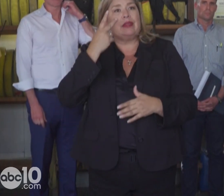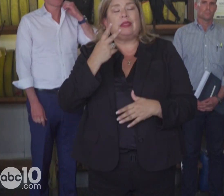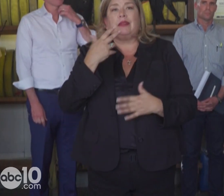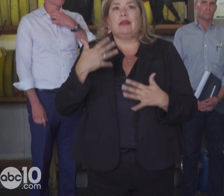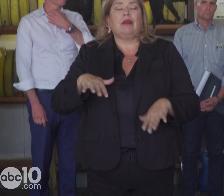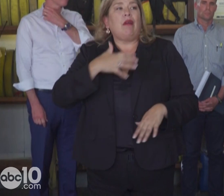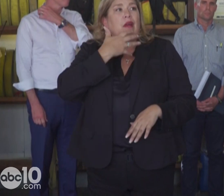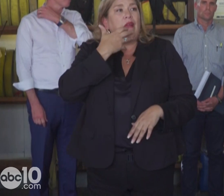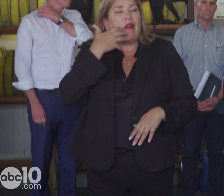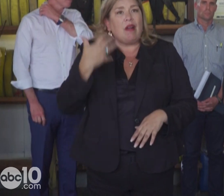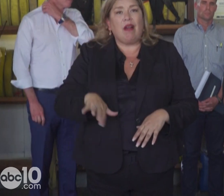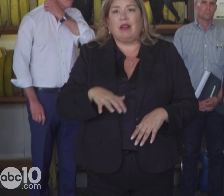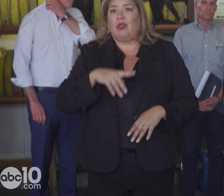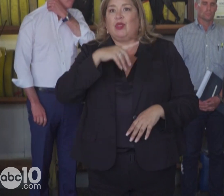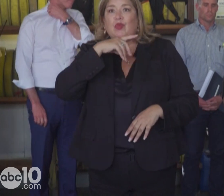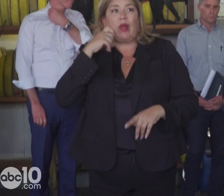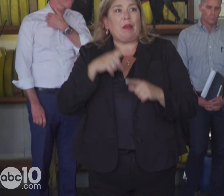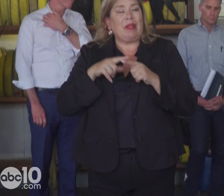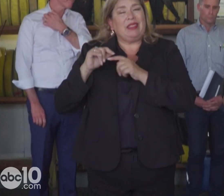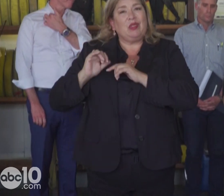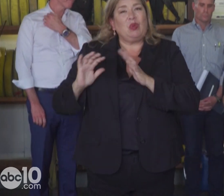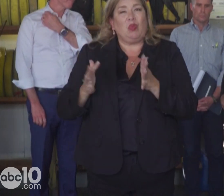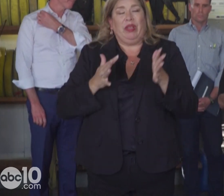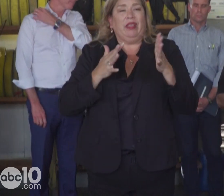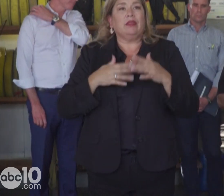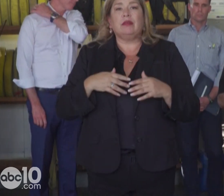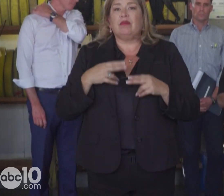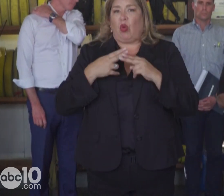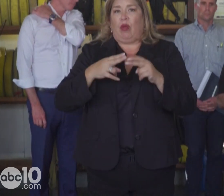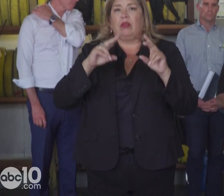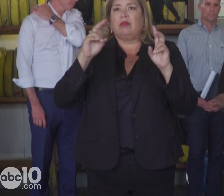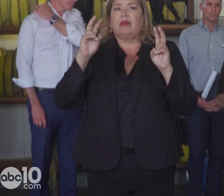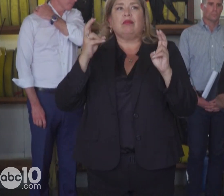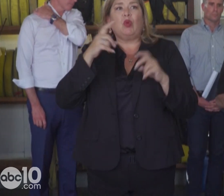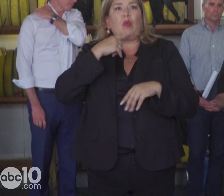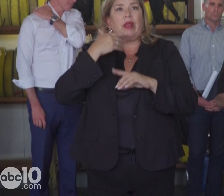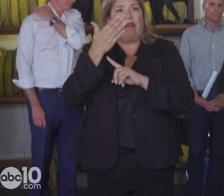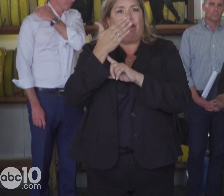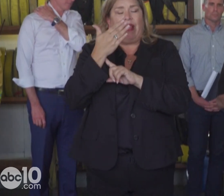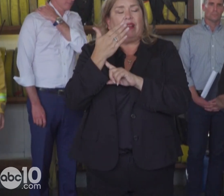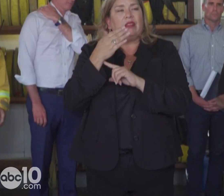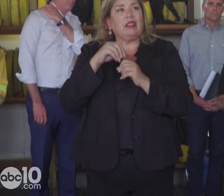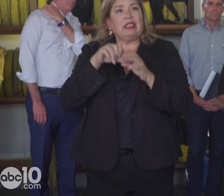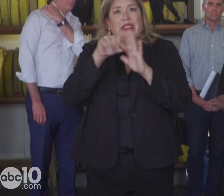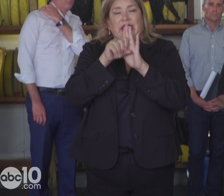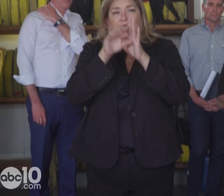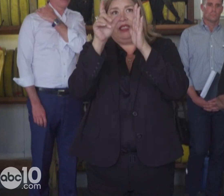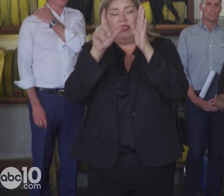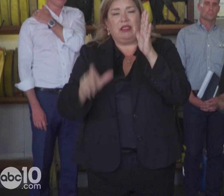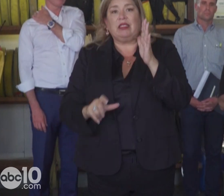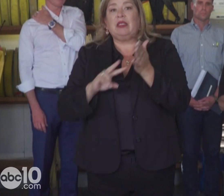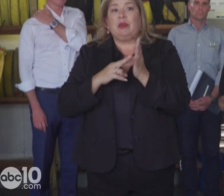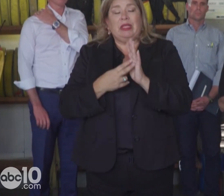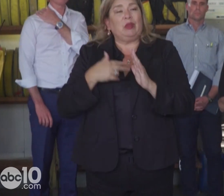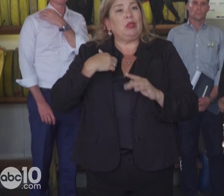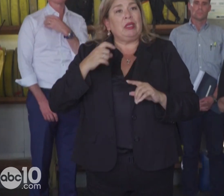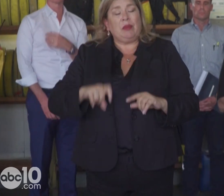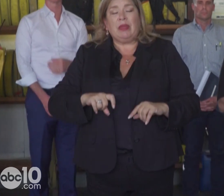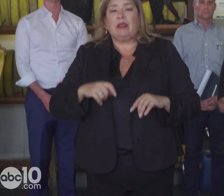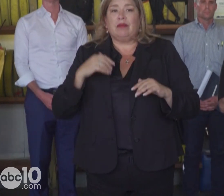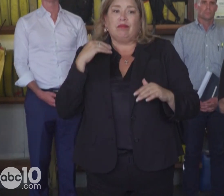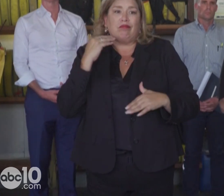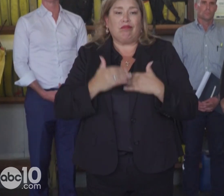dry, windy conditions, red flag conditions throughout the state. We've had to really lean in and respond in